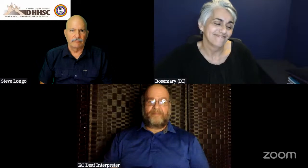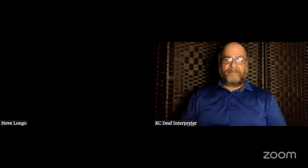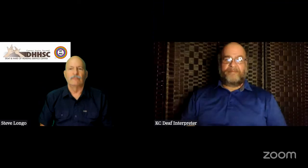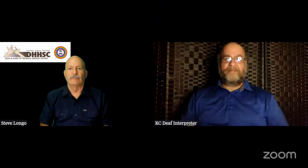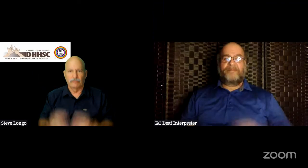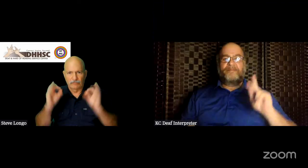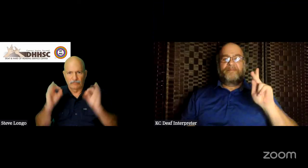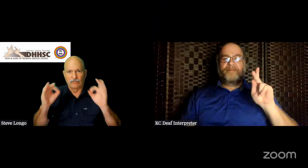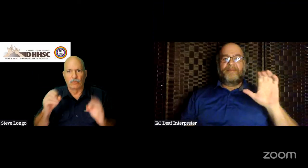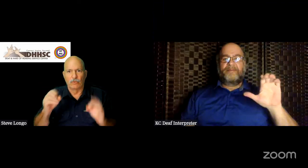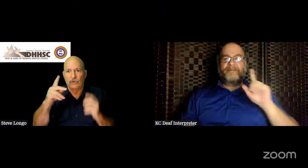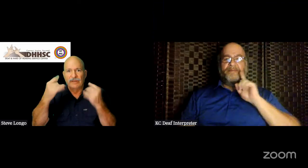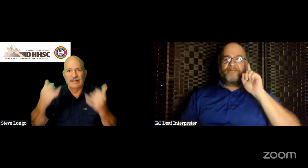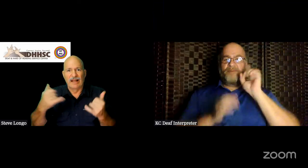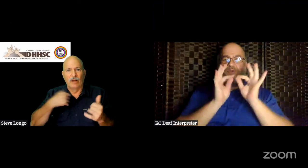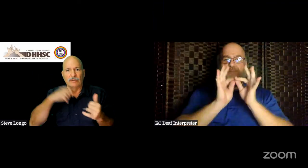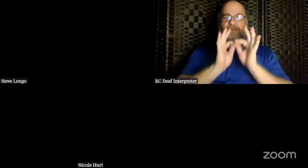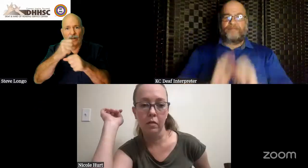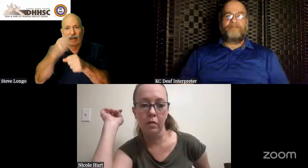Thank you.